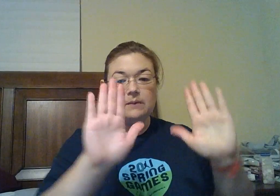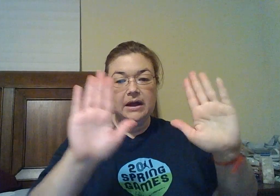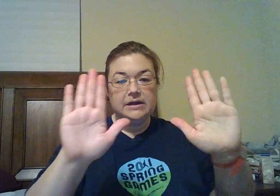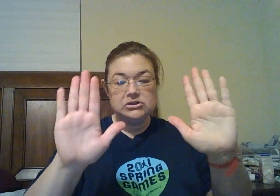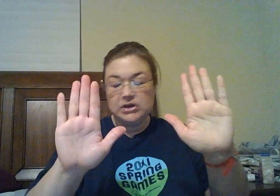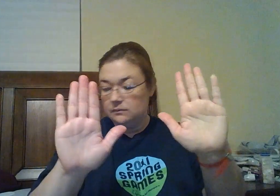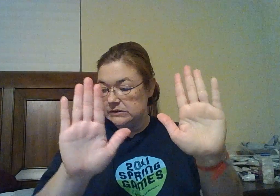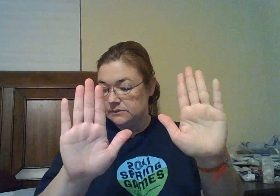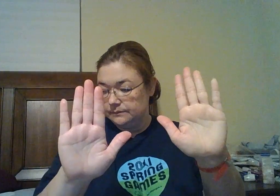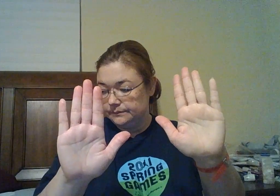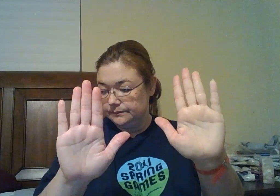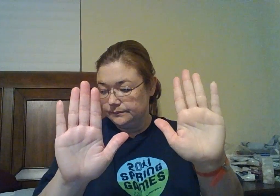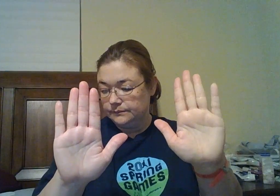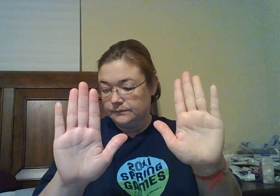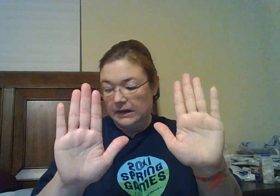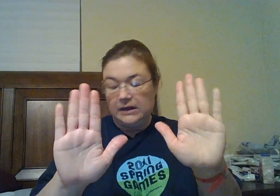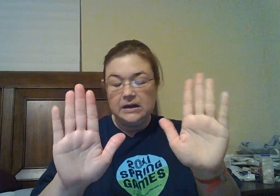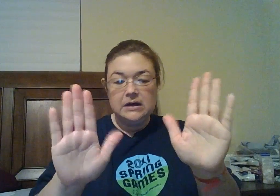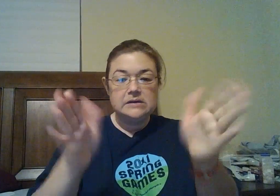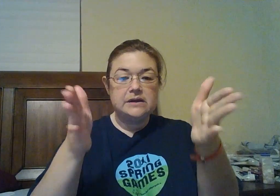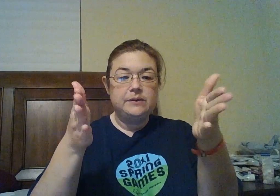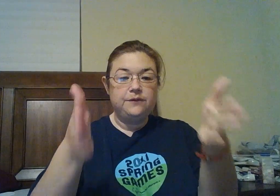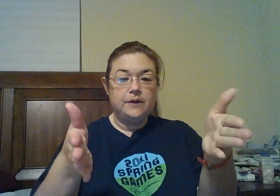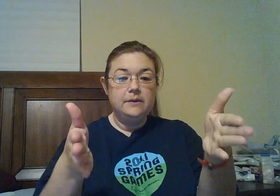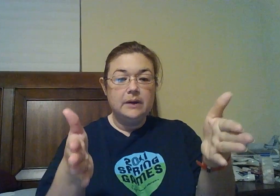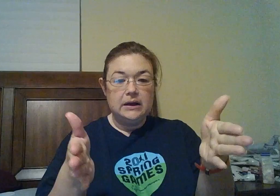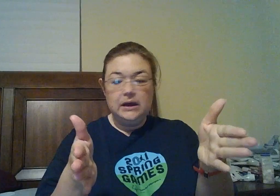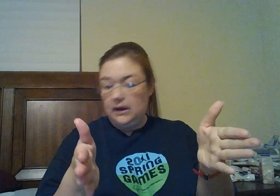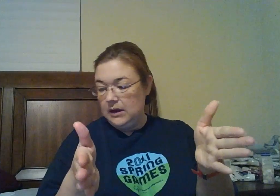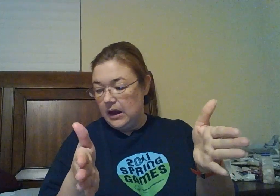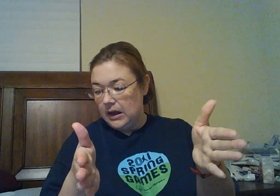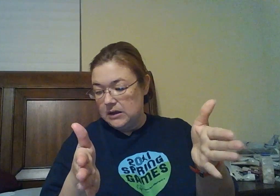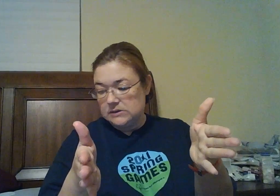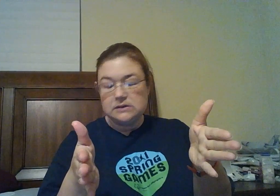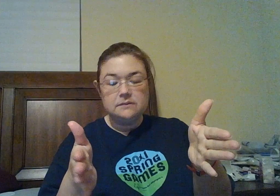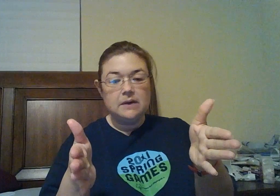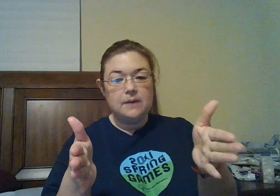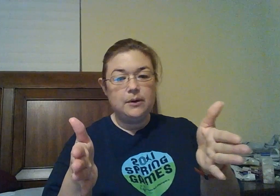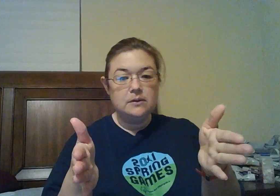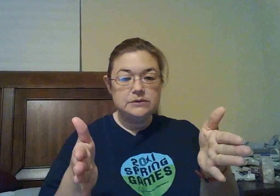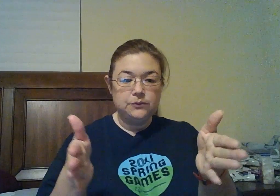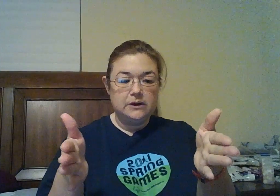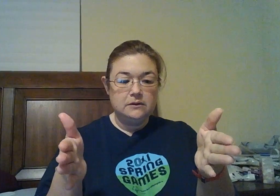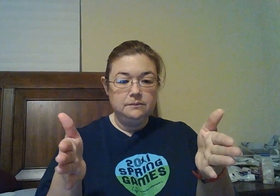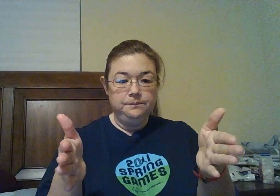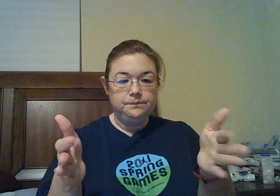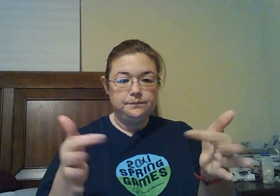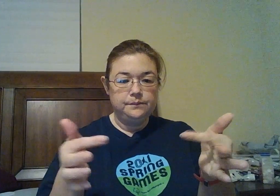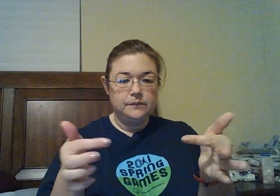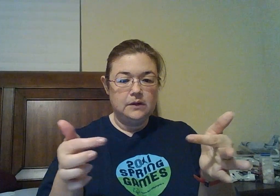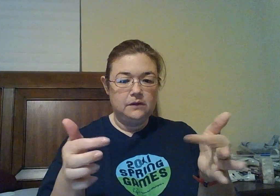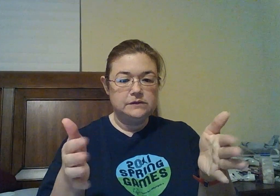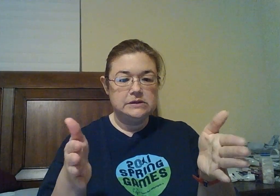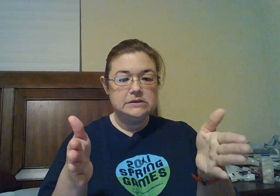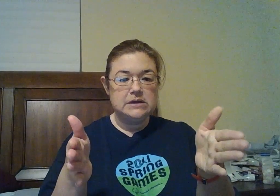My hand shapes, it's going to be front of body, and my palms are where? To the